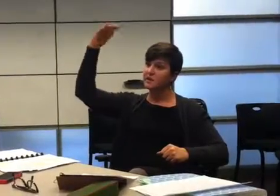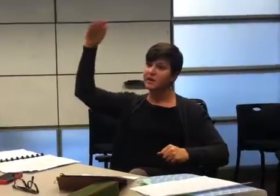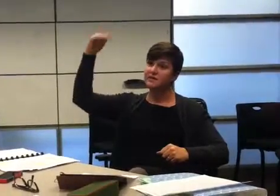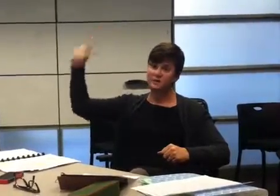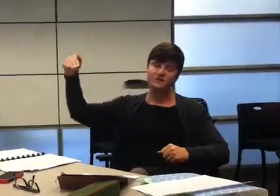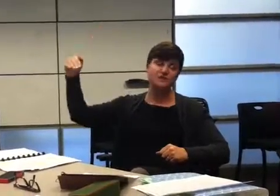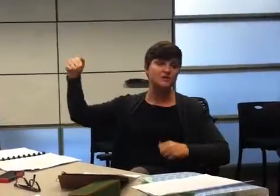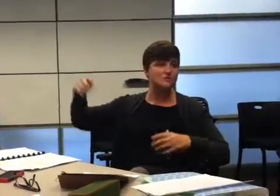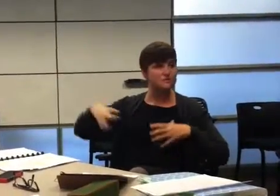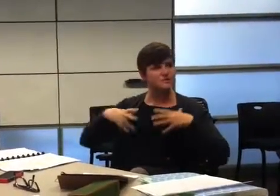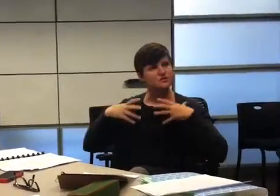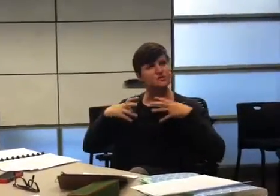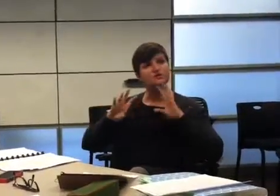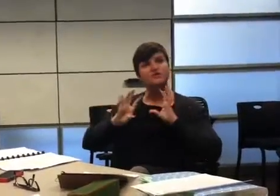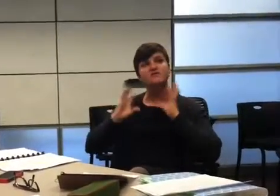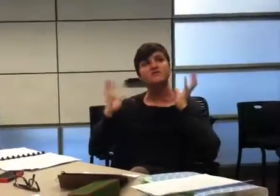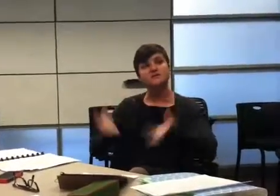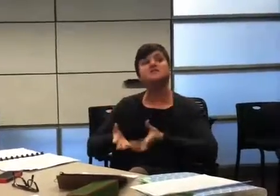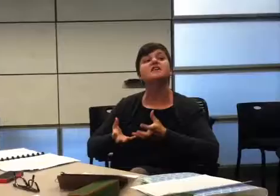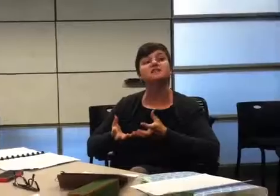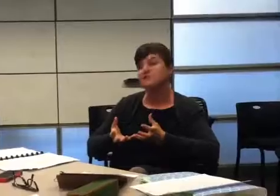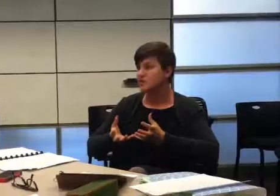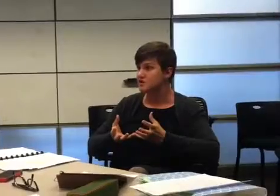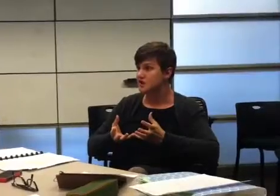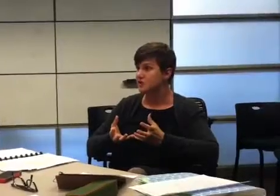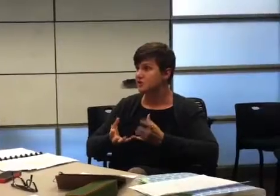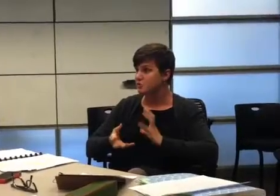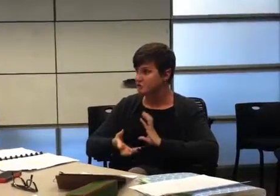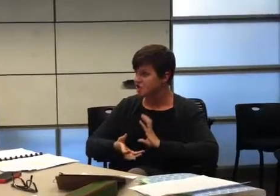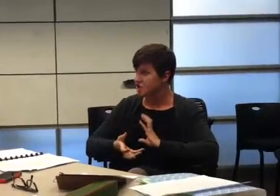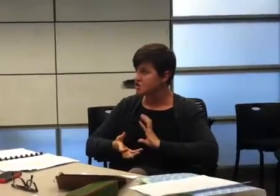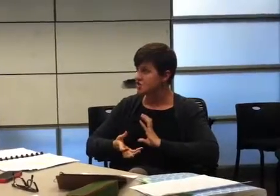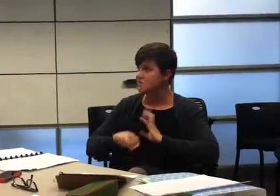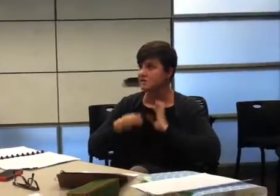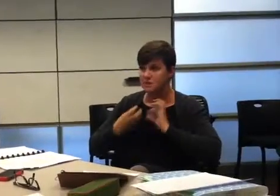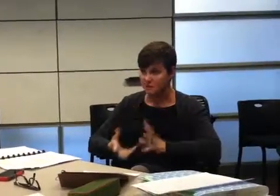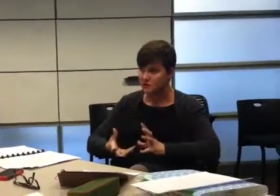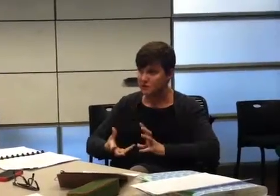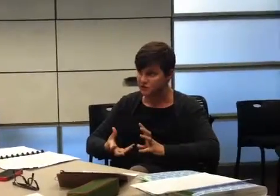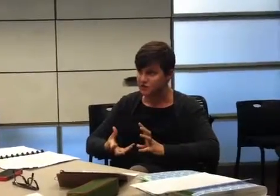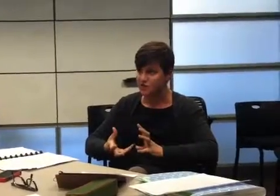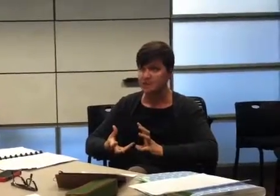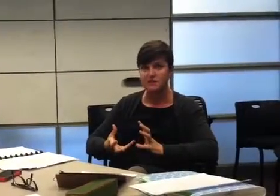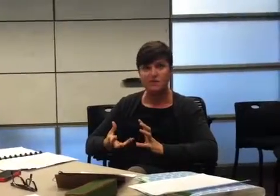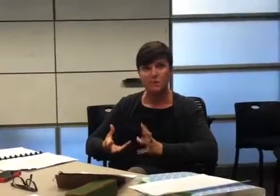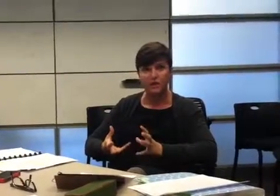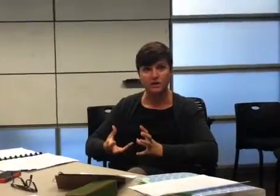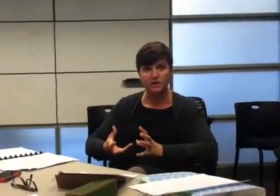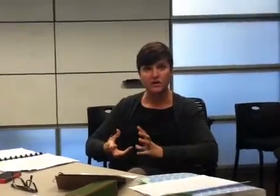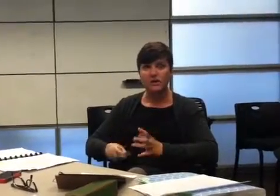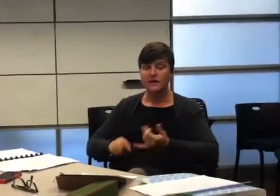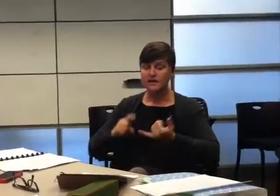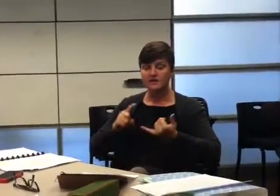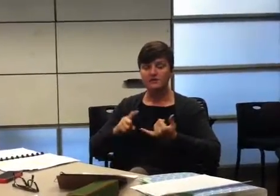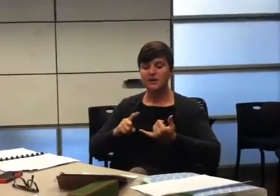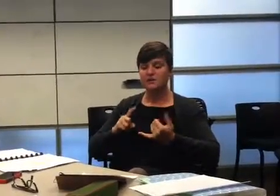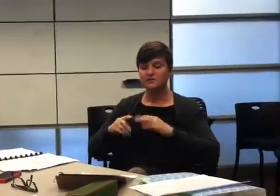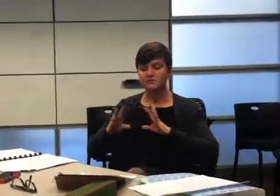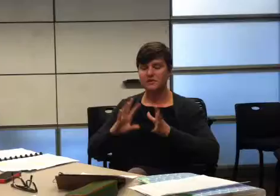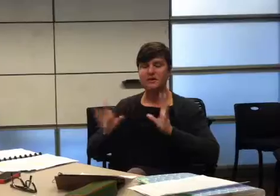write the name of 2 students who really facilitated their understanding or appreciation, deepened their understanding in some way. And I have